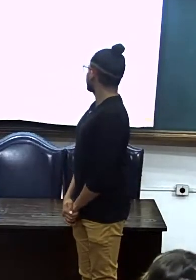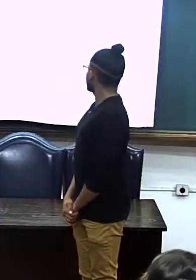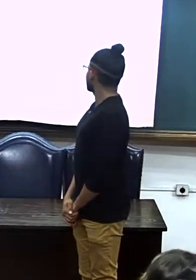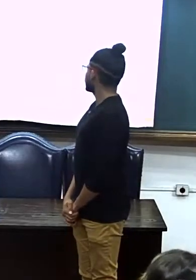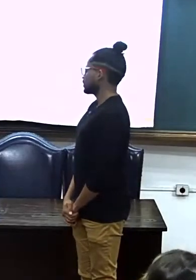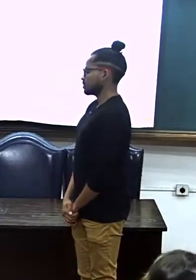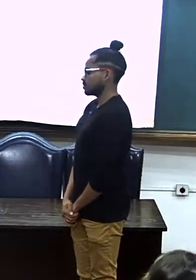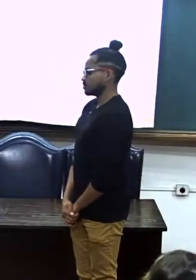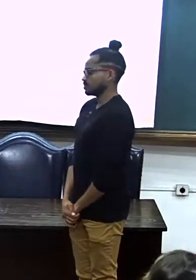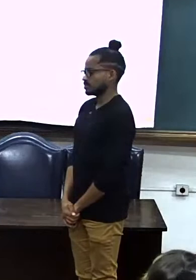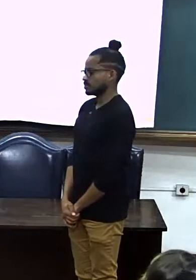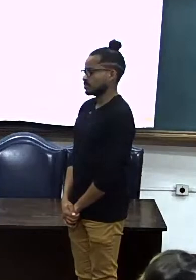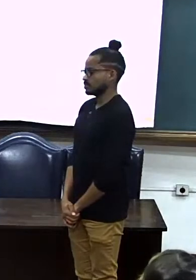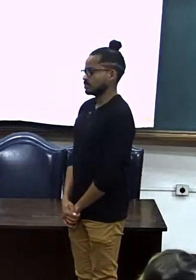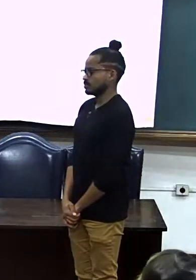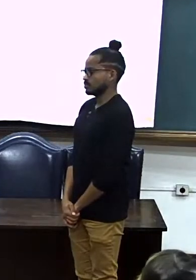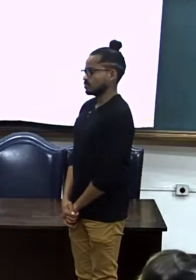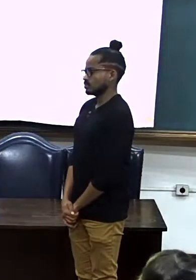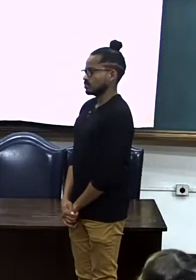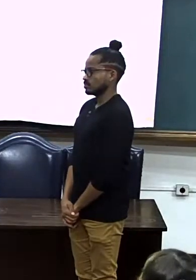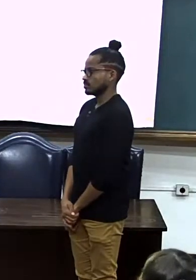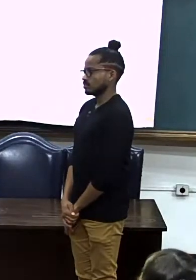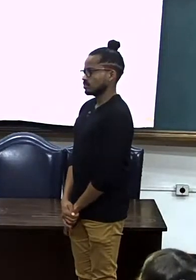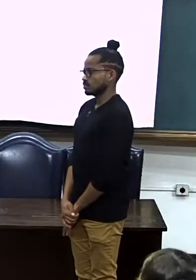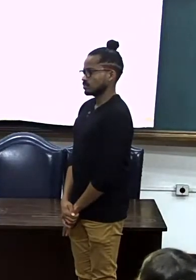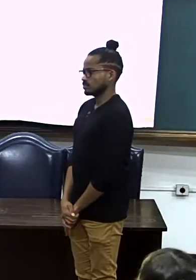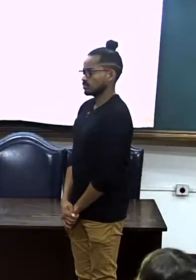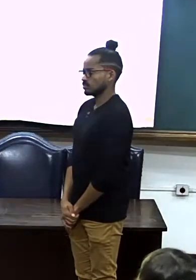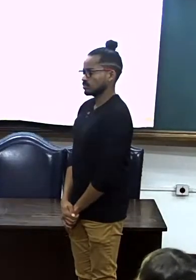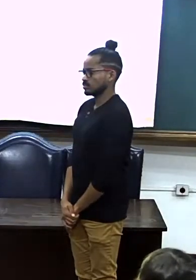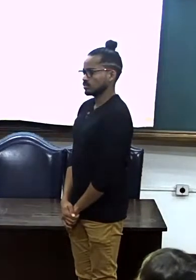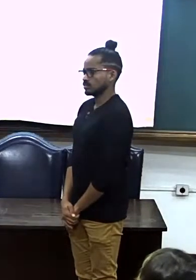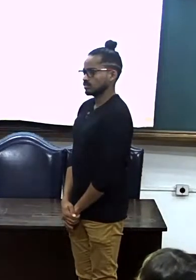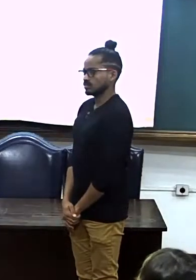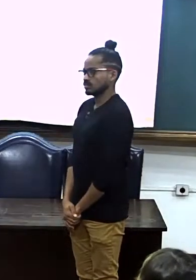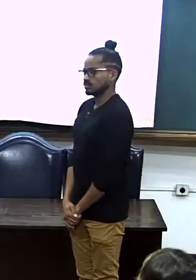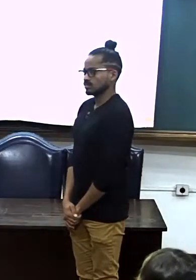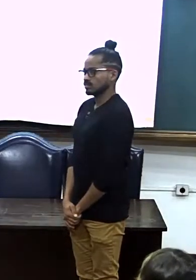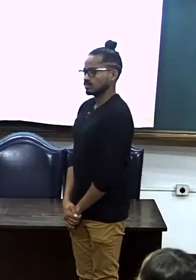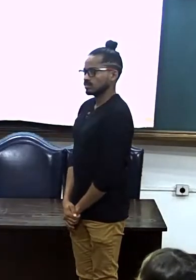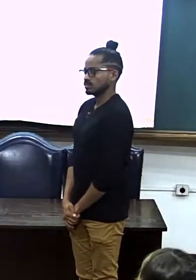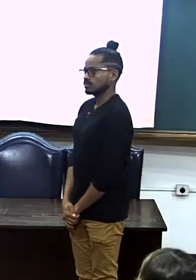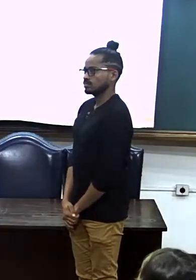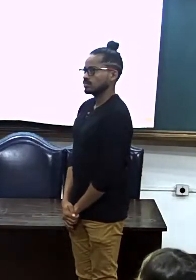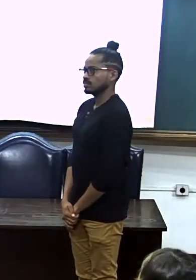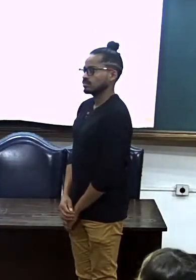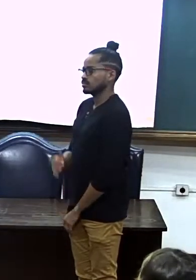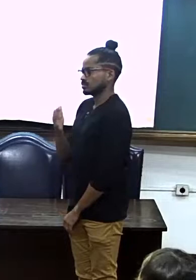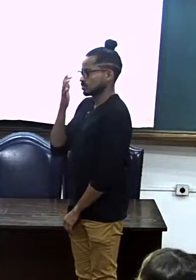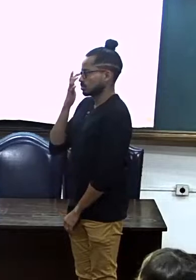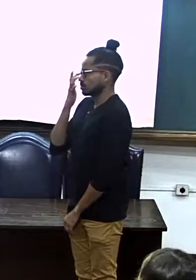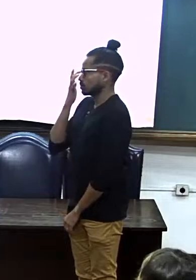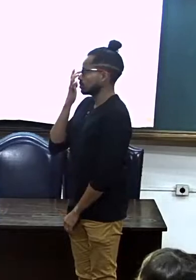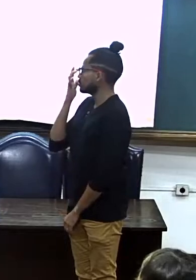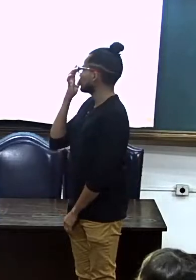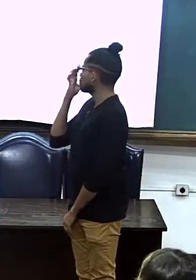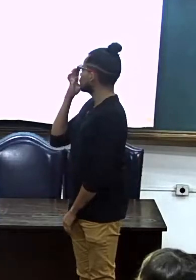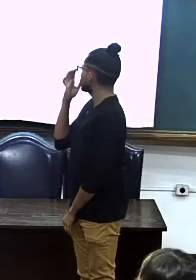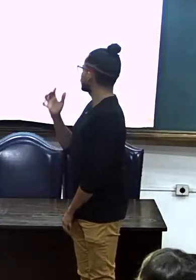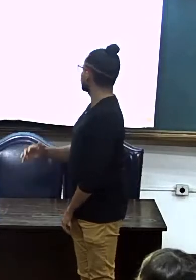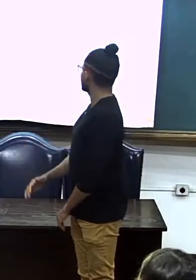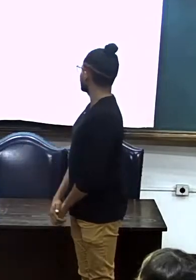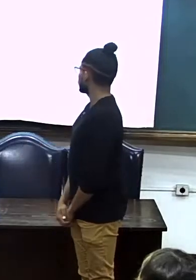em base functions, nas quais existe uma especificação para vogais,